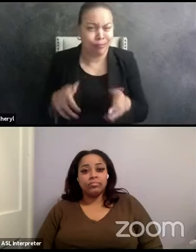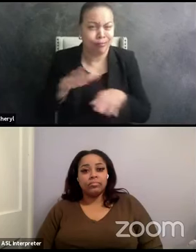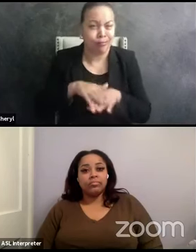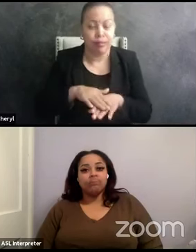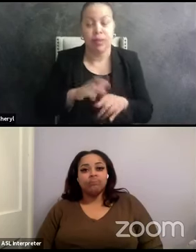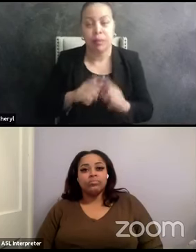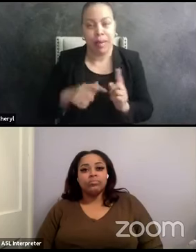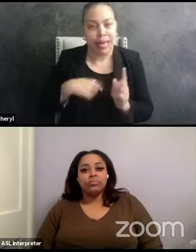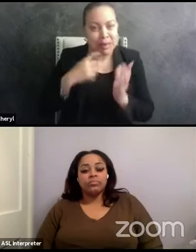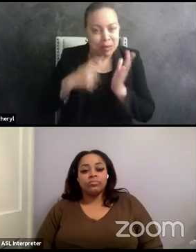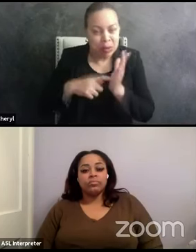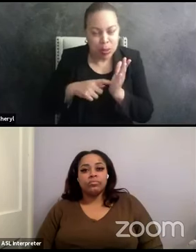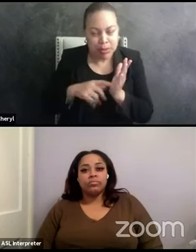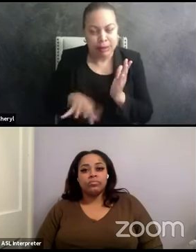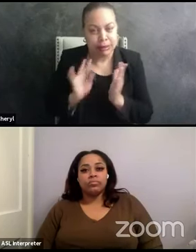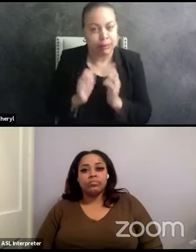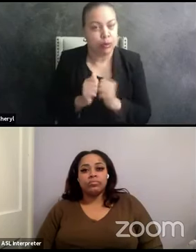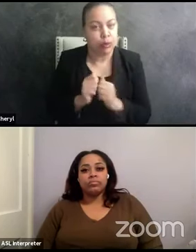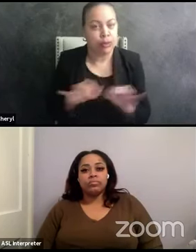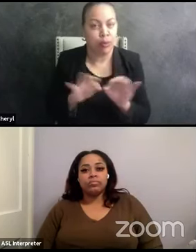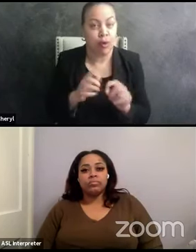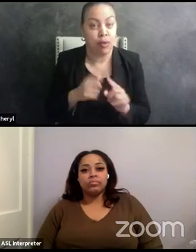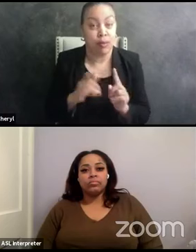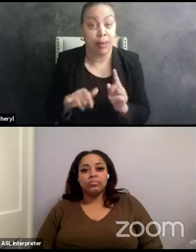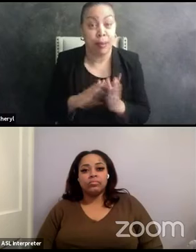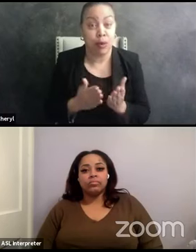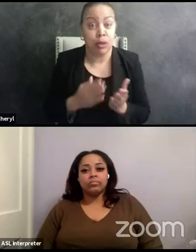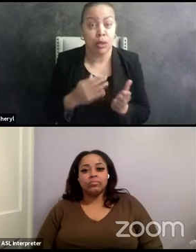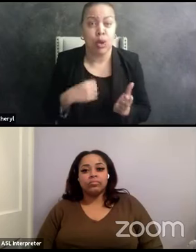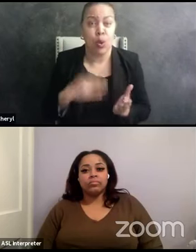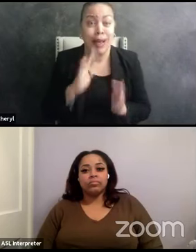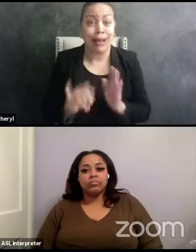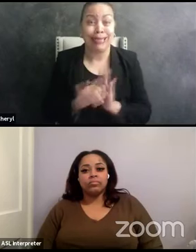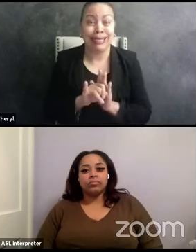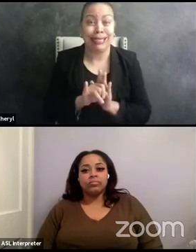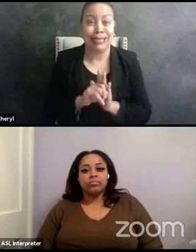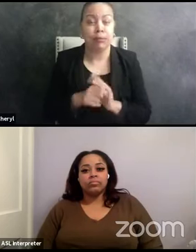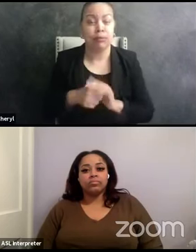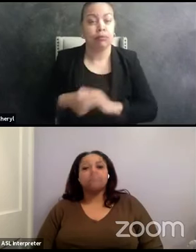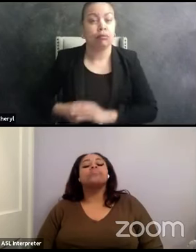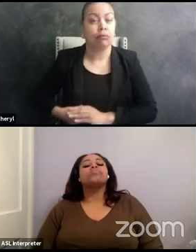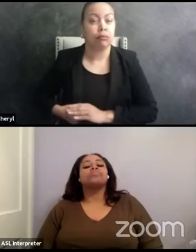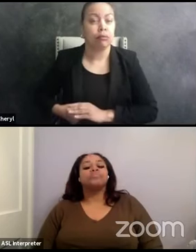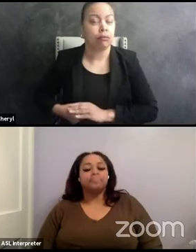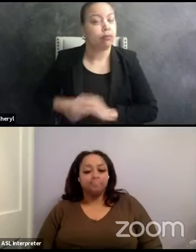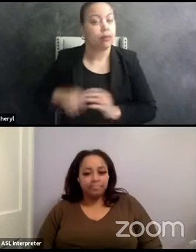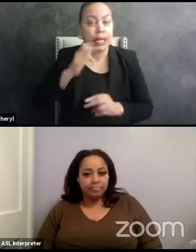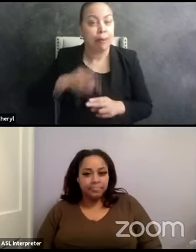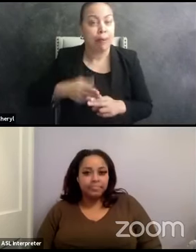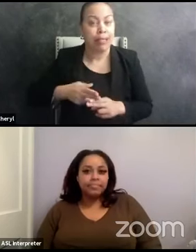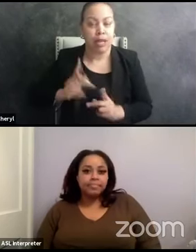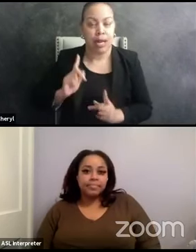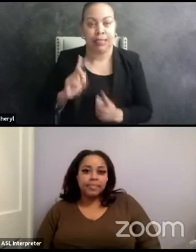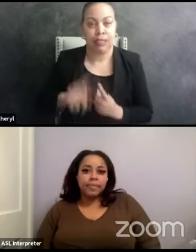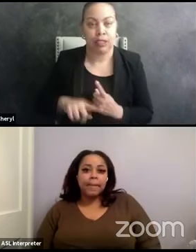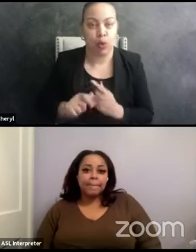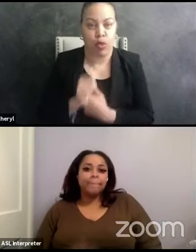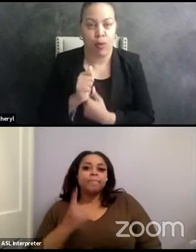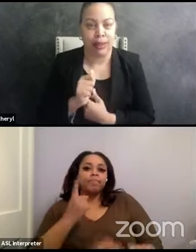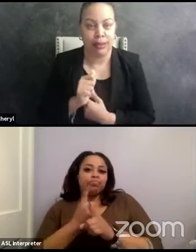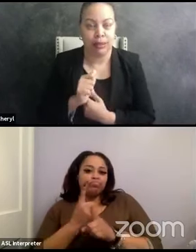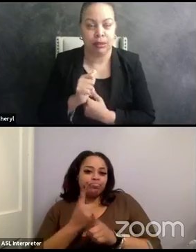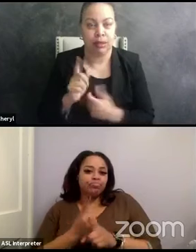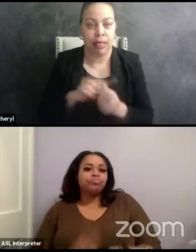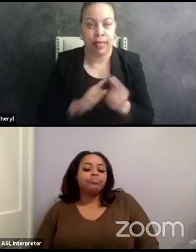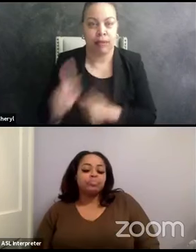central tenet that I found most important is that white identity is a dormant identity that's unnamed and Mm, unclaimed unless it's threatened. right, And